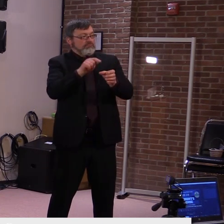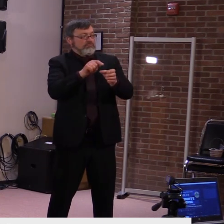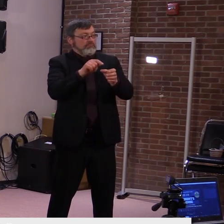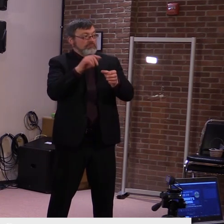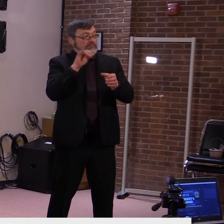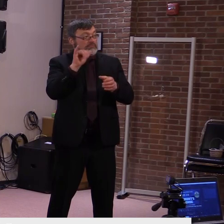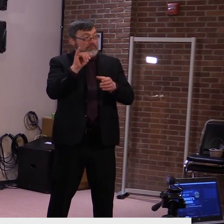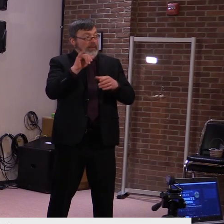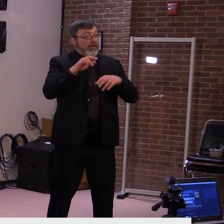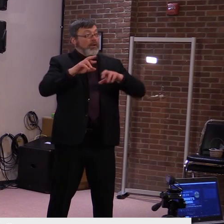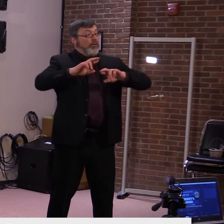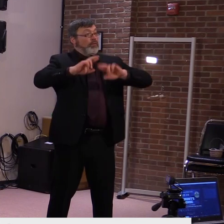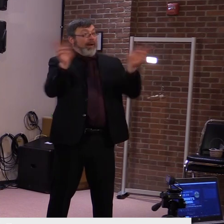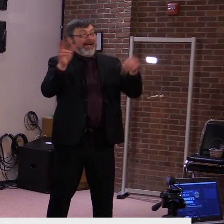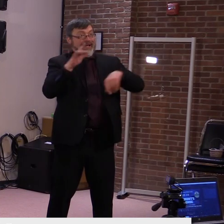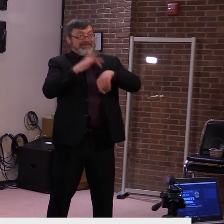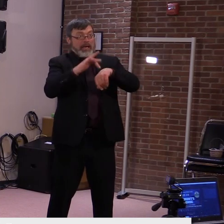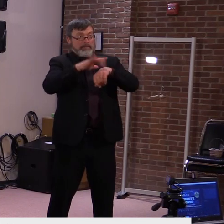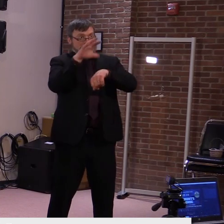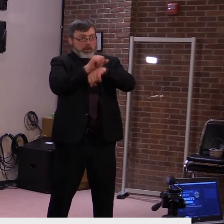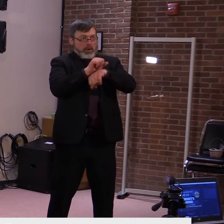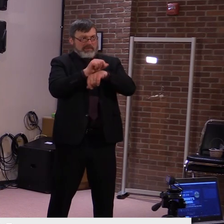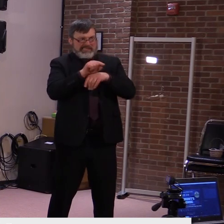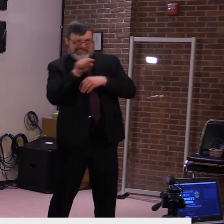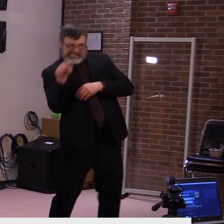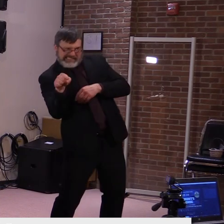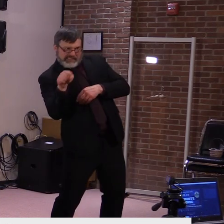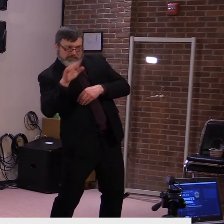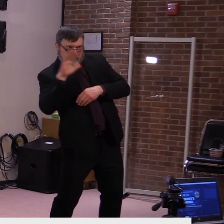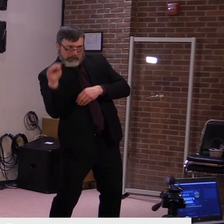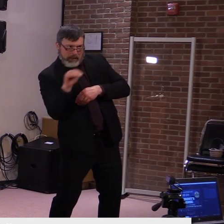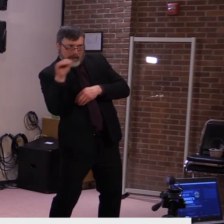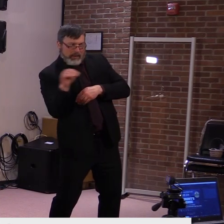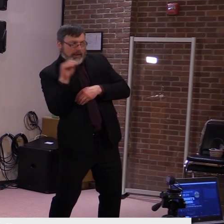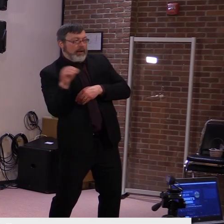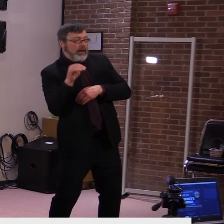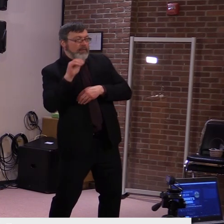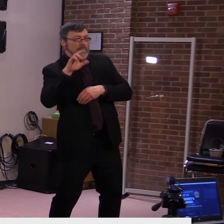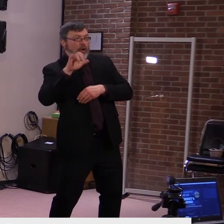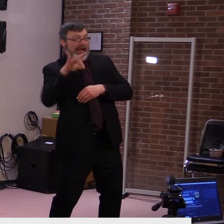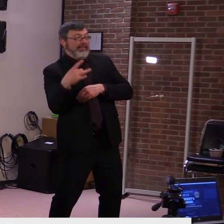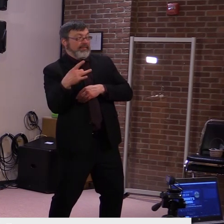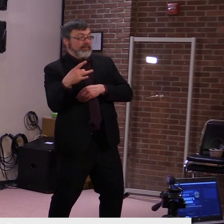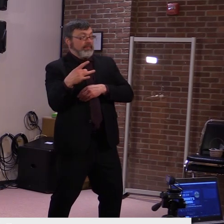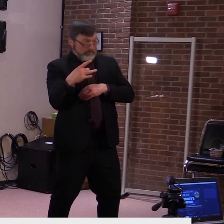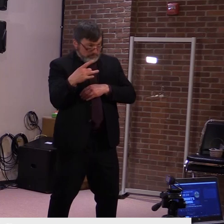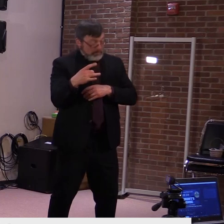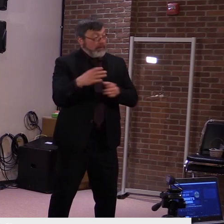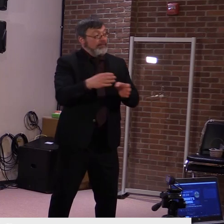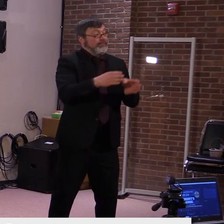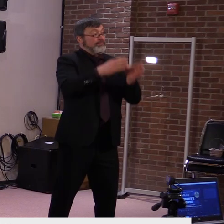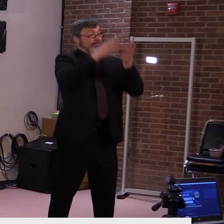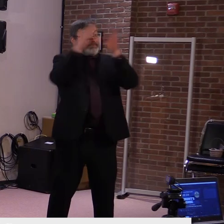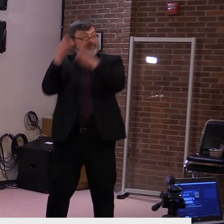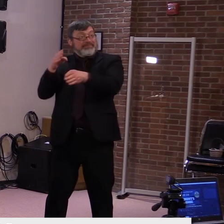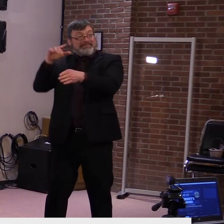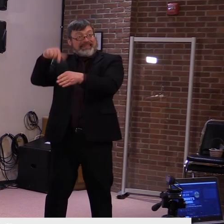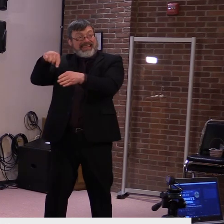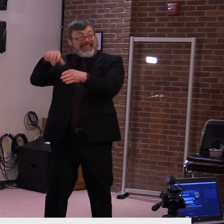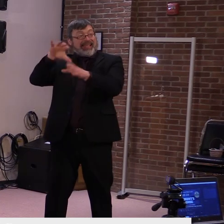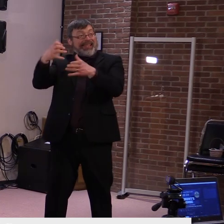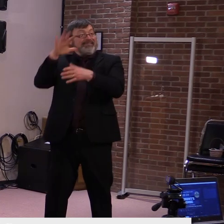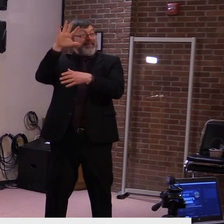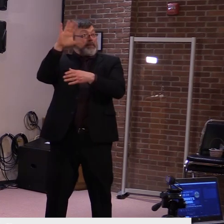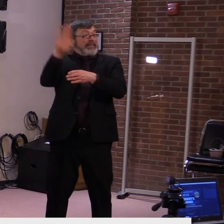for phase 5B, those 16 years old and above with an eligible high-risk